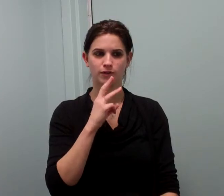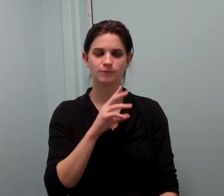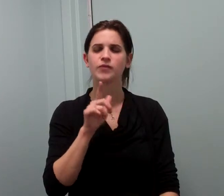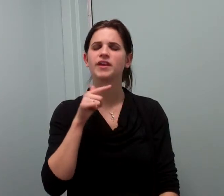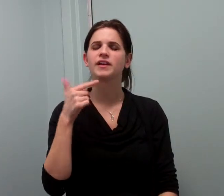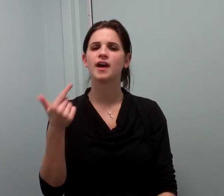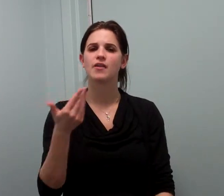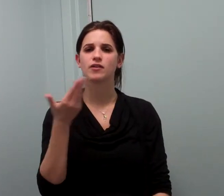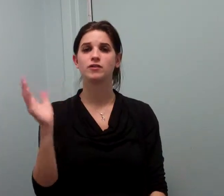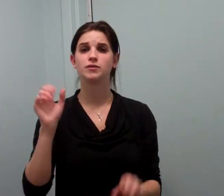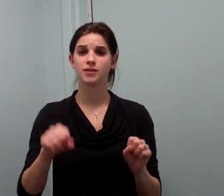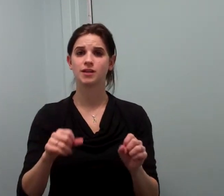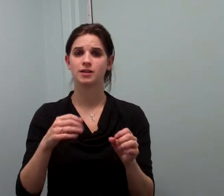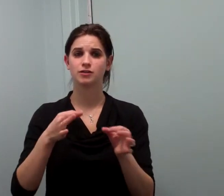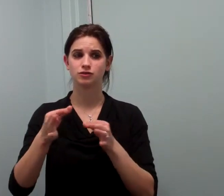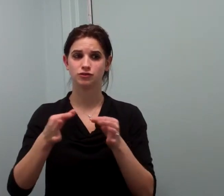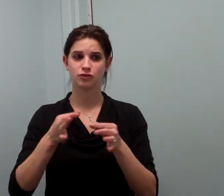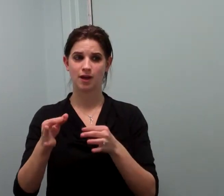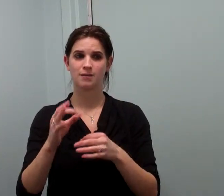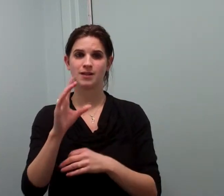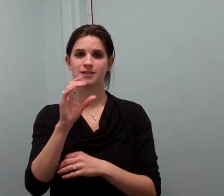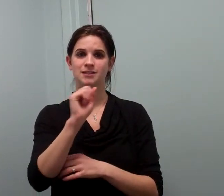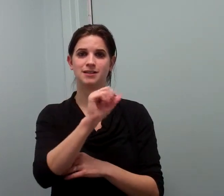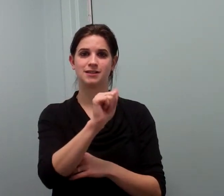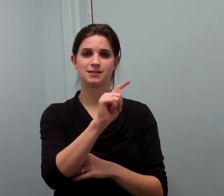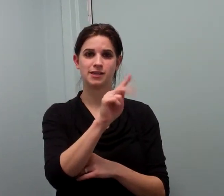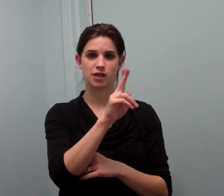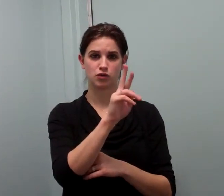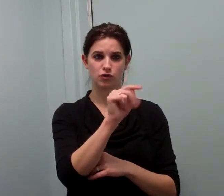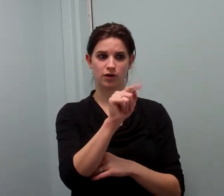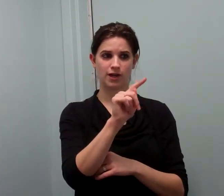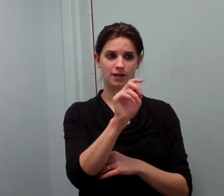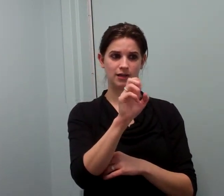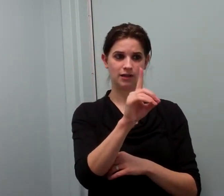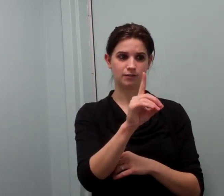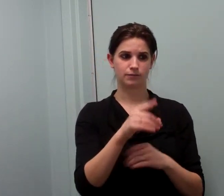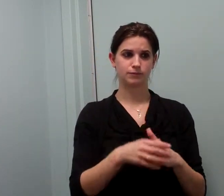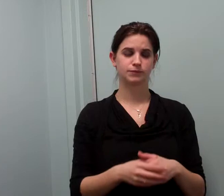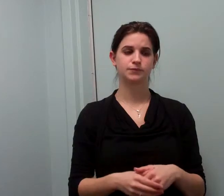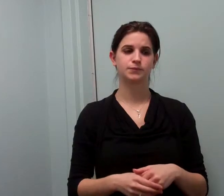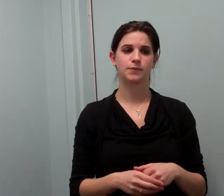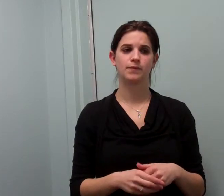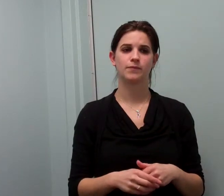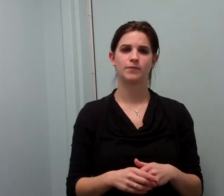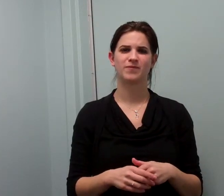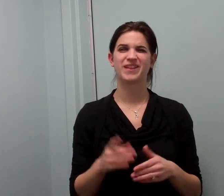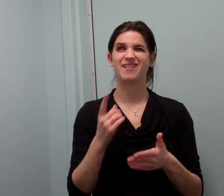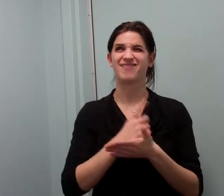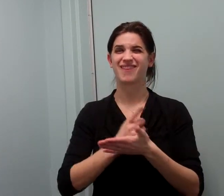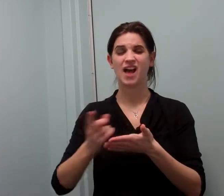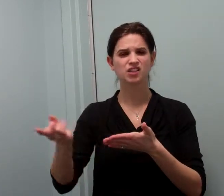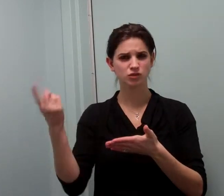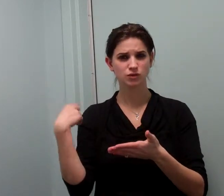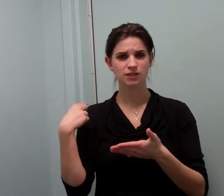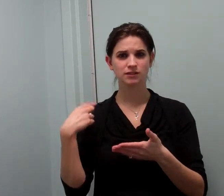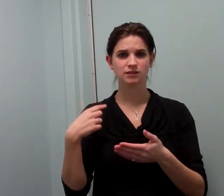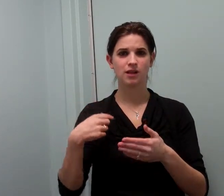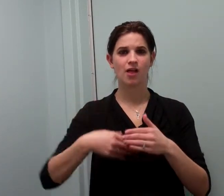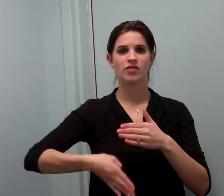saturated. A few days ago, or last week, the soccer fields were saturated. We had